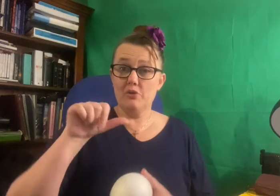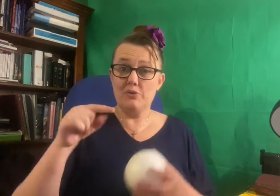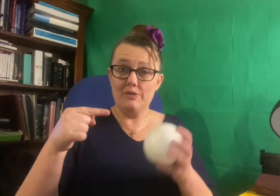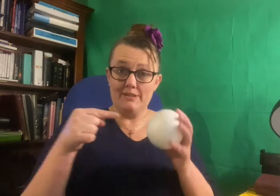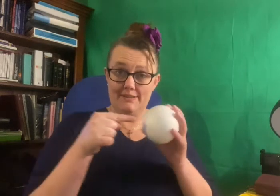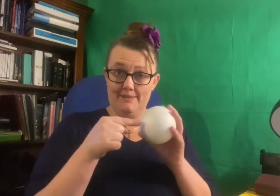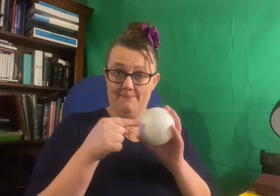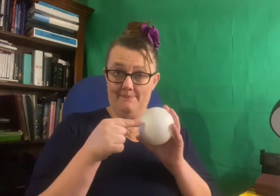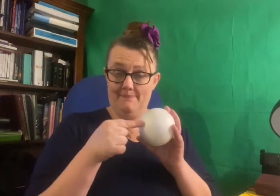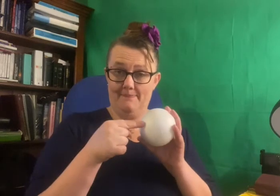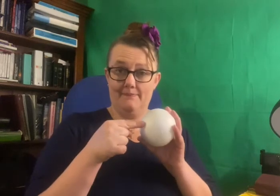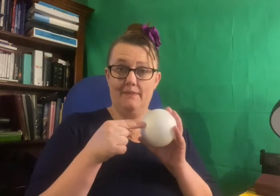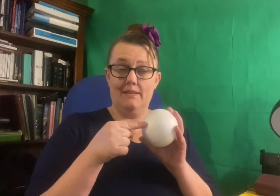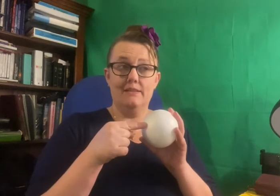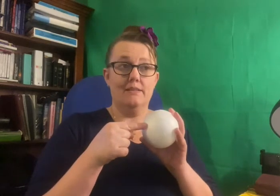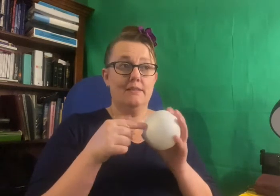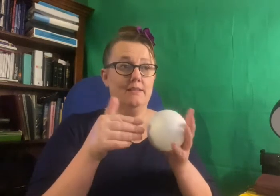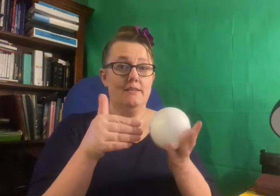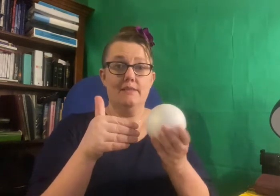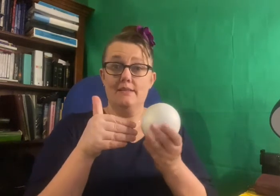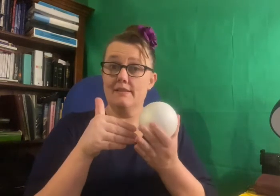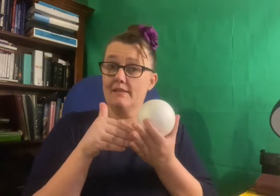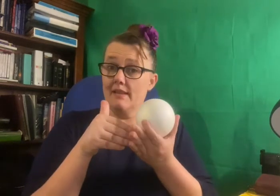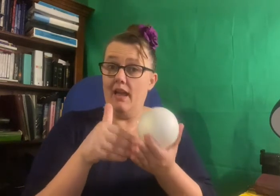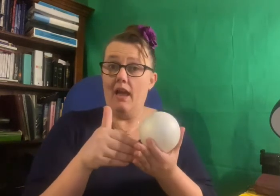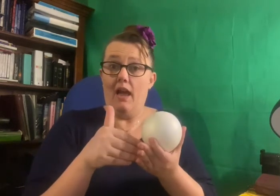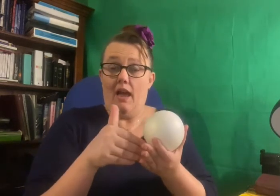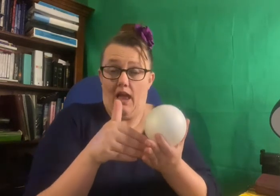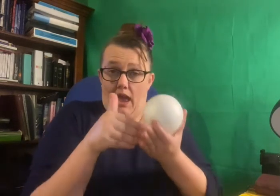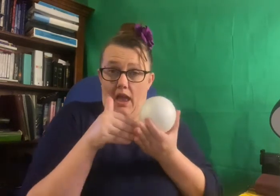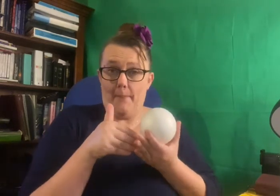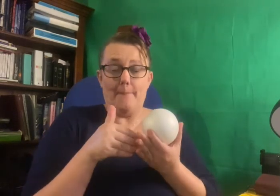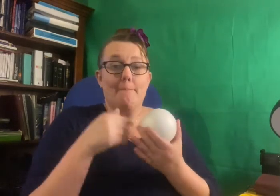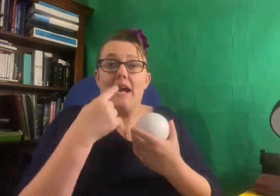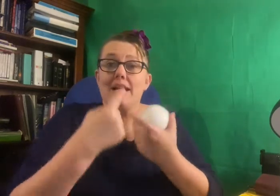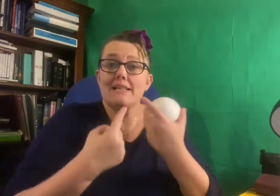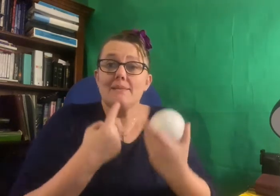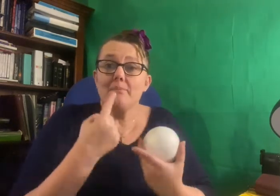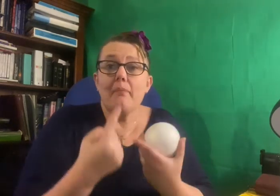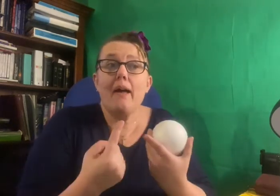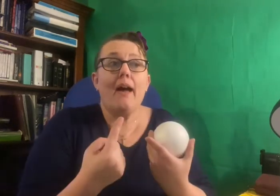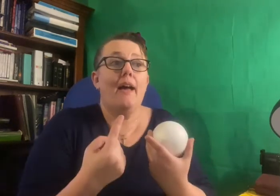I'm going to use this ball to help me explain